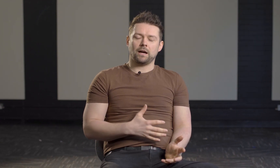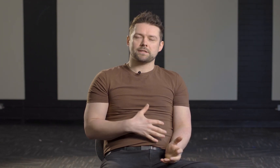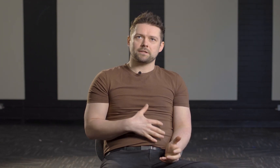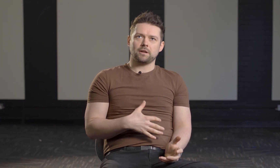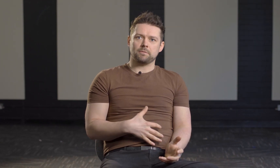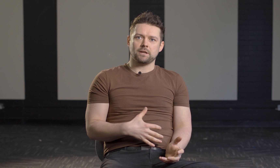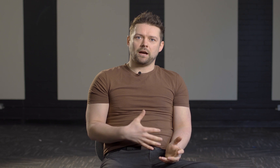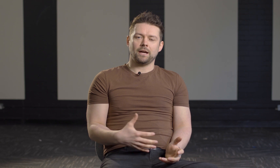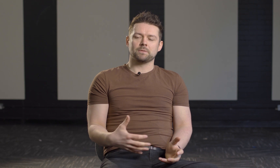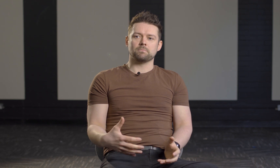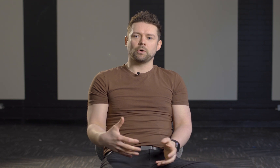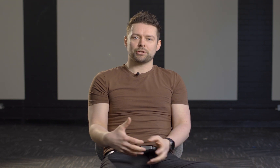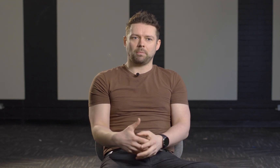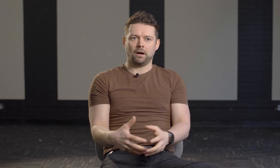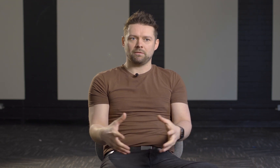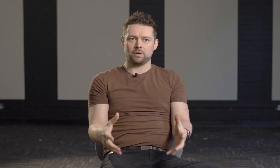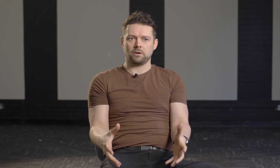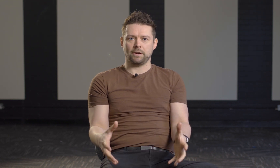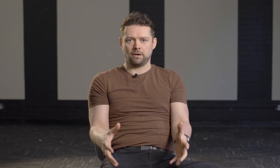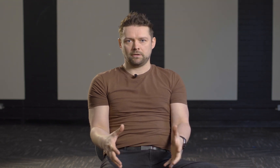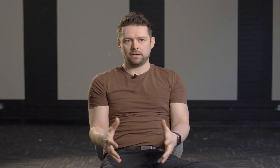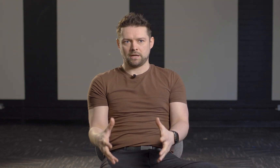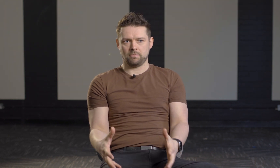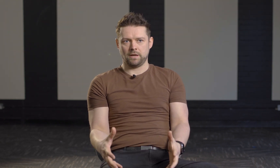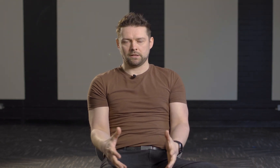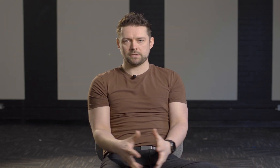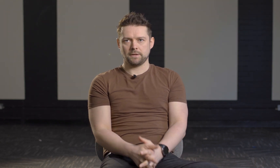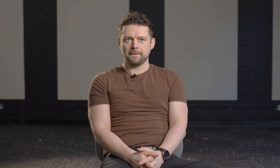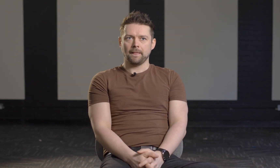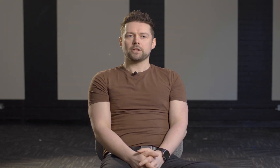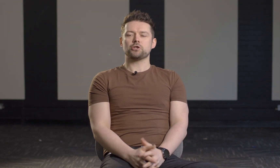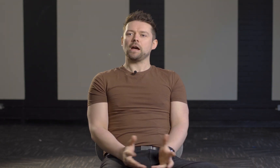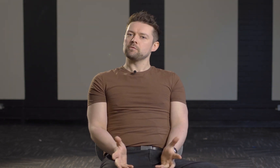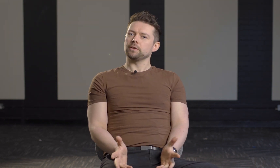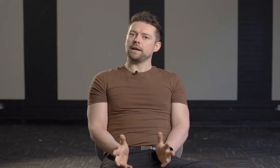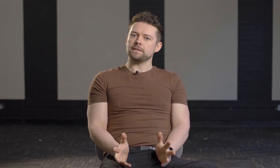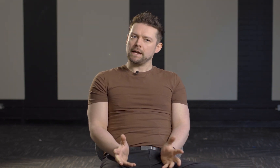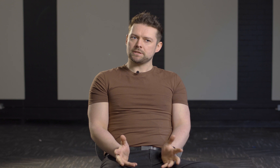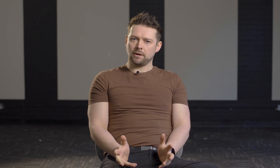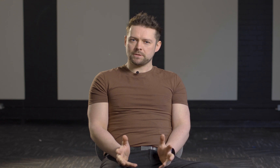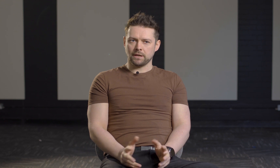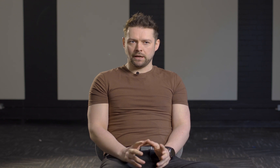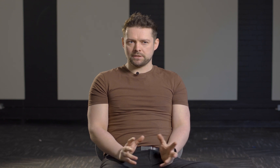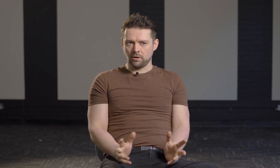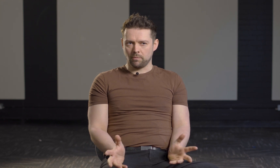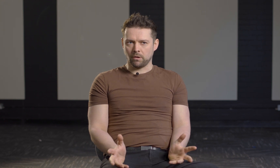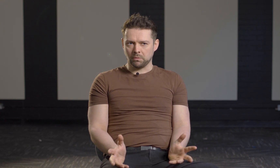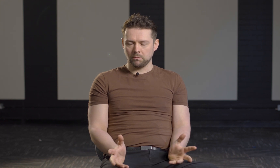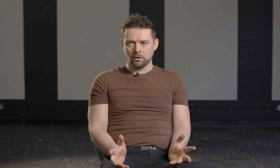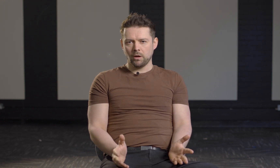as the interpreter, I am as much a part of what's going on as anybody else. General day-to-day interpreting, it's not a problem.